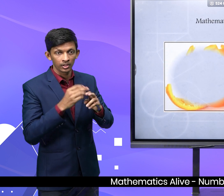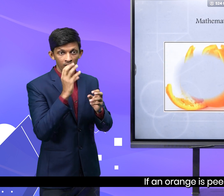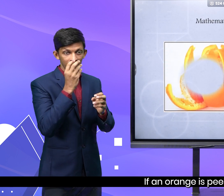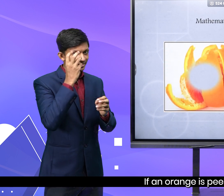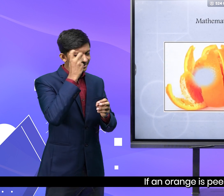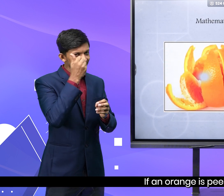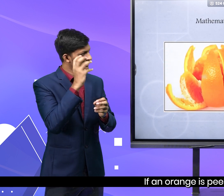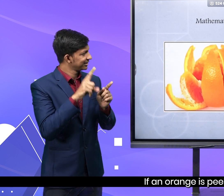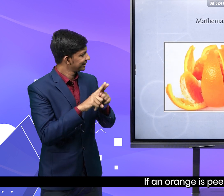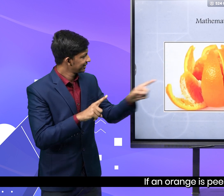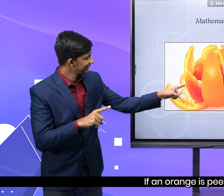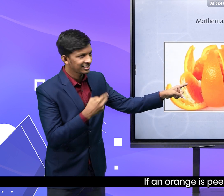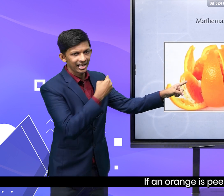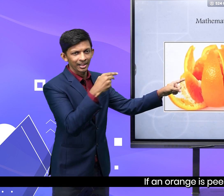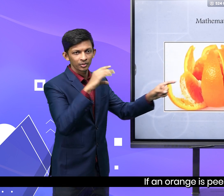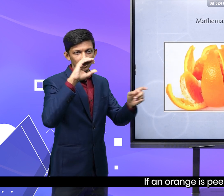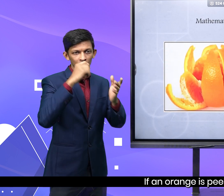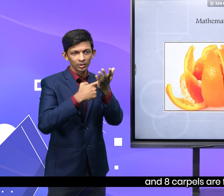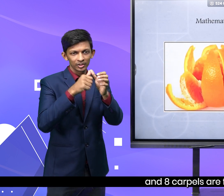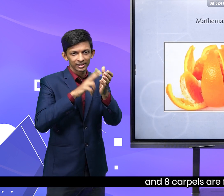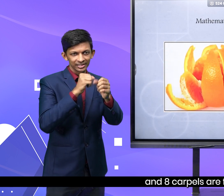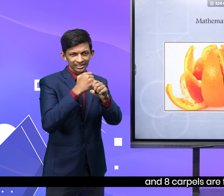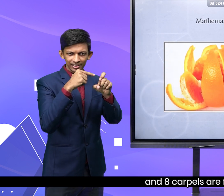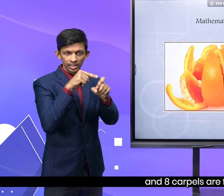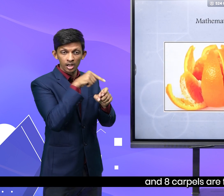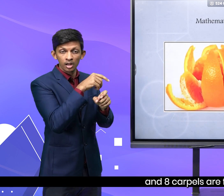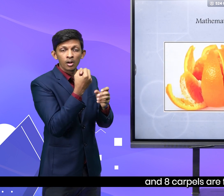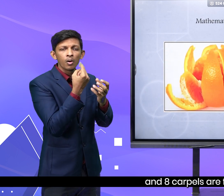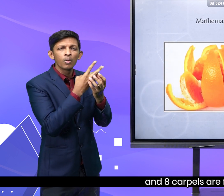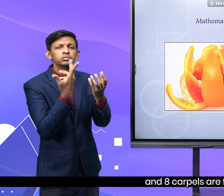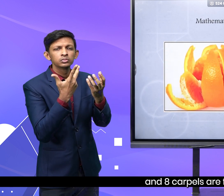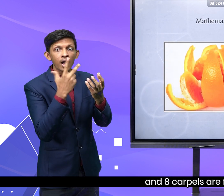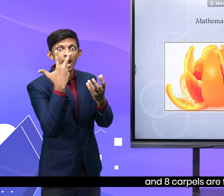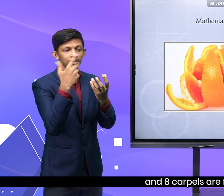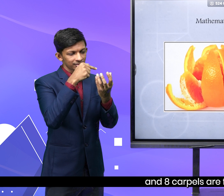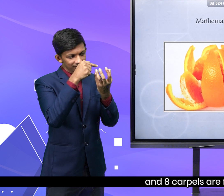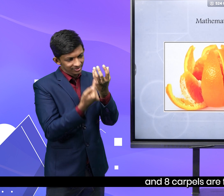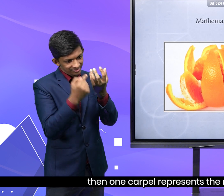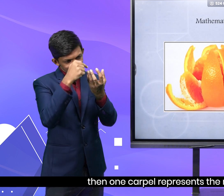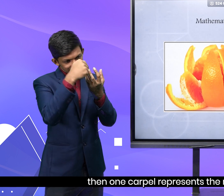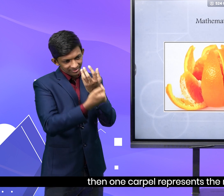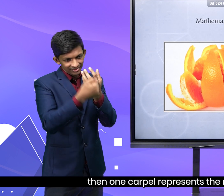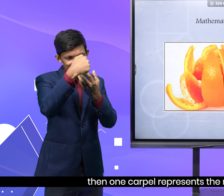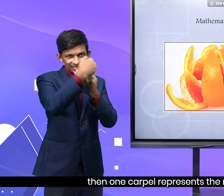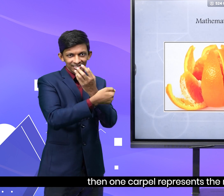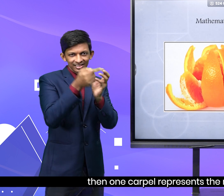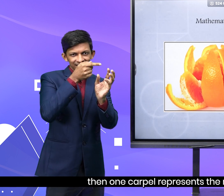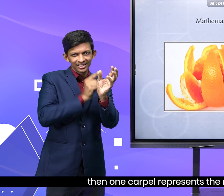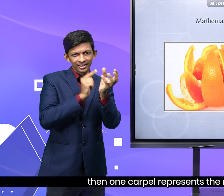If an orange is peeled off and 8 carpels are found, then one carpel represents